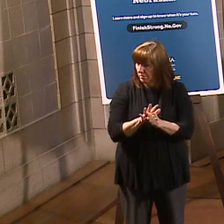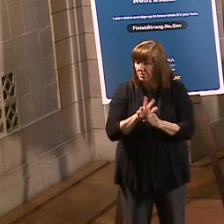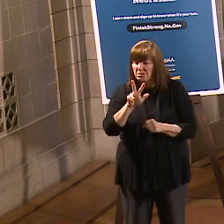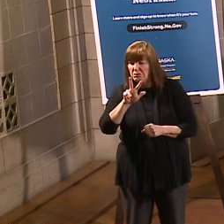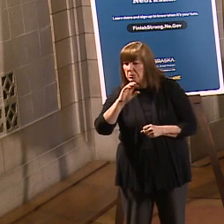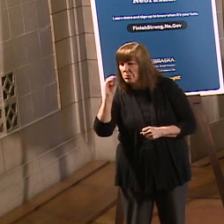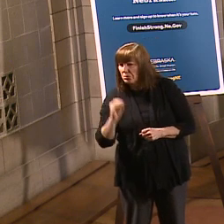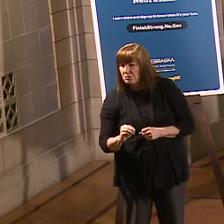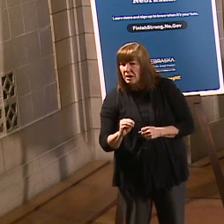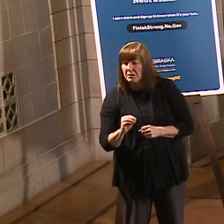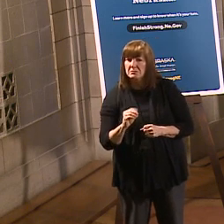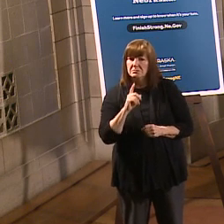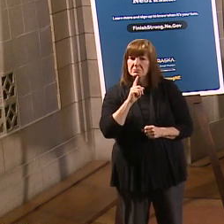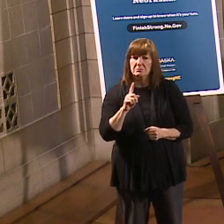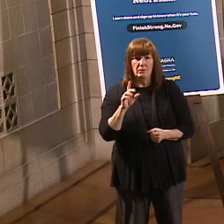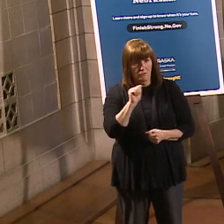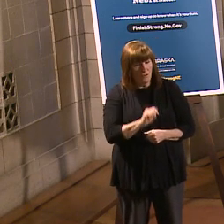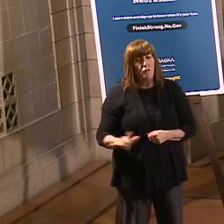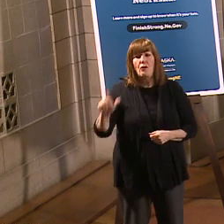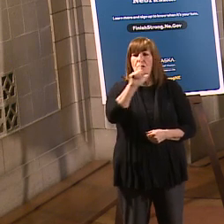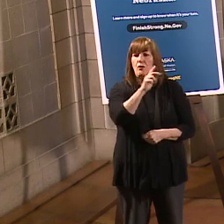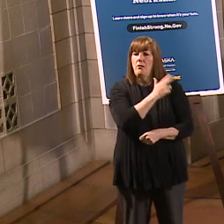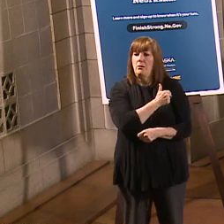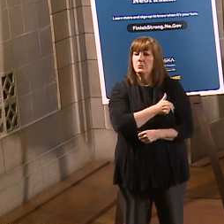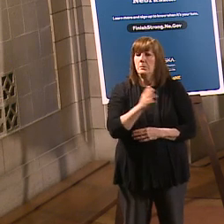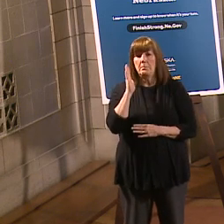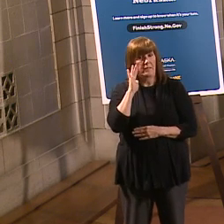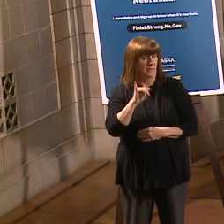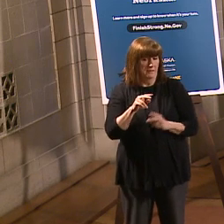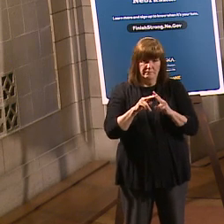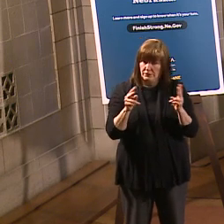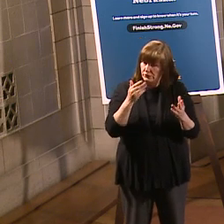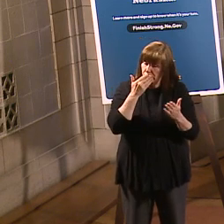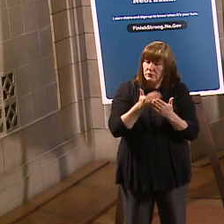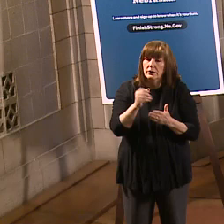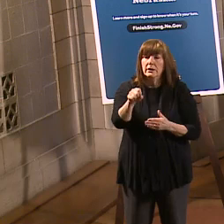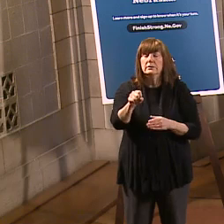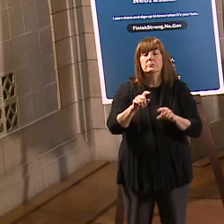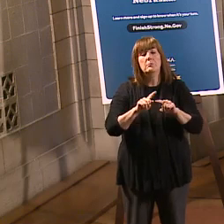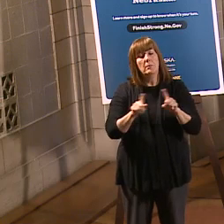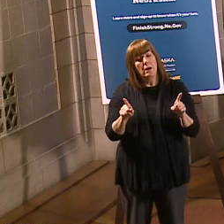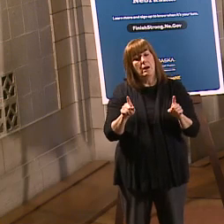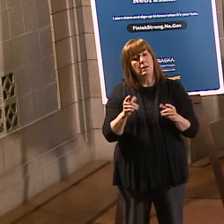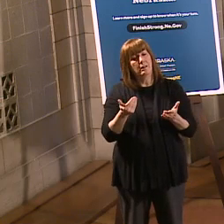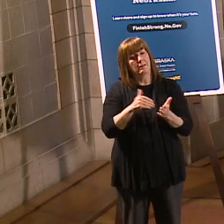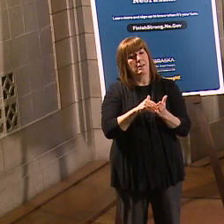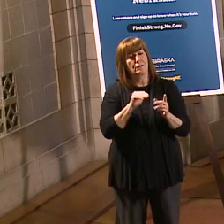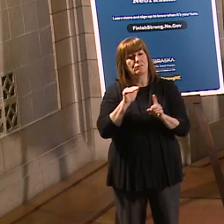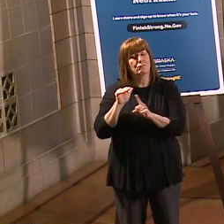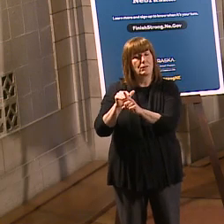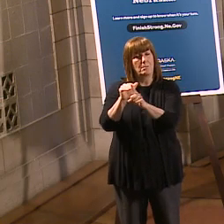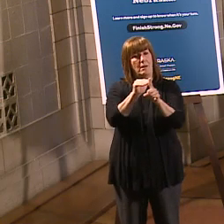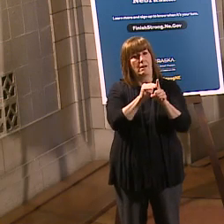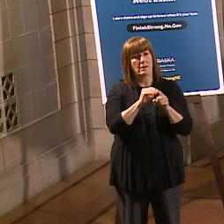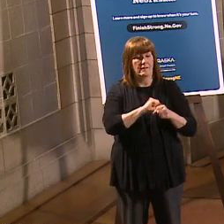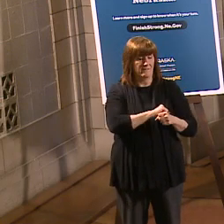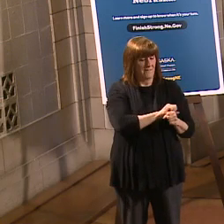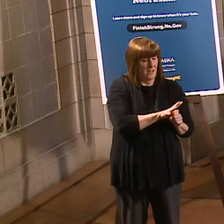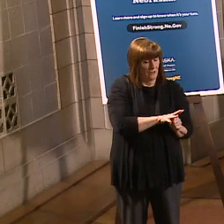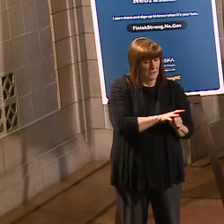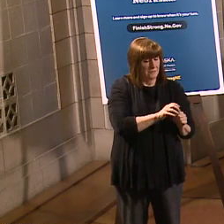a little over, of our overall hospital beds, which is very good. But again, that is a reminder that getting the virus